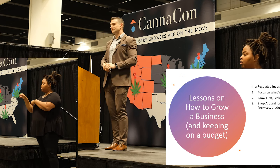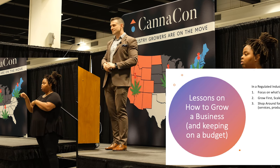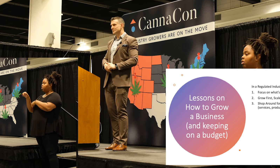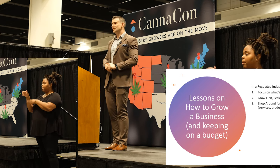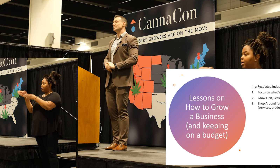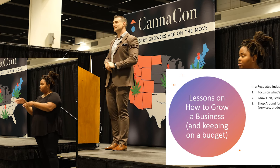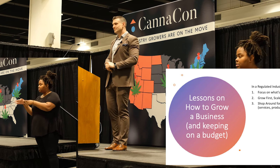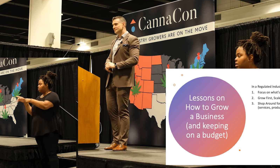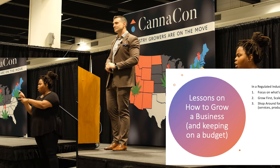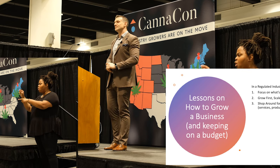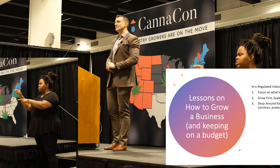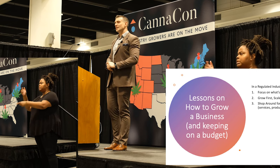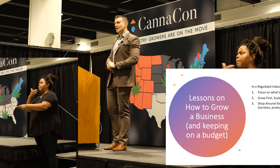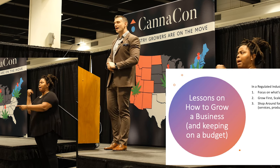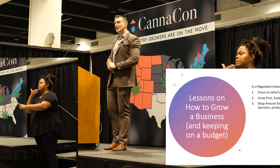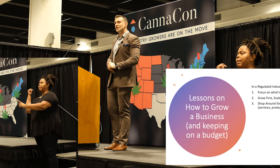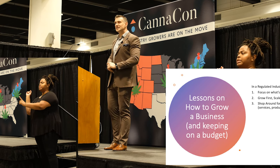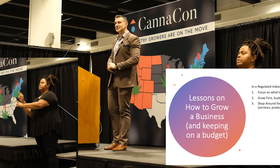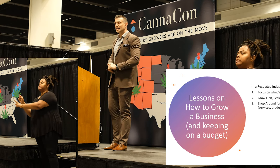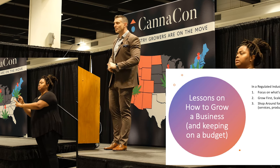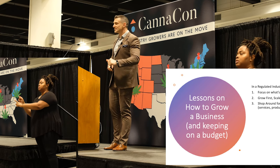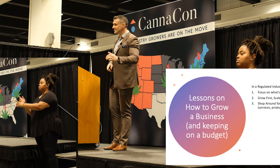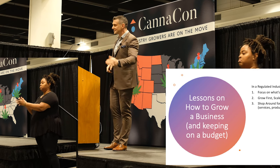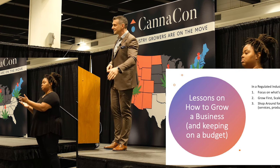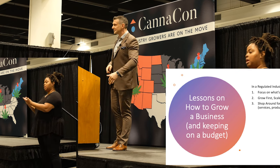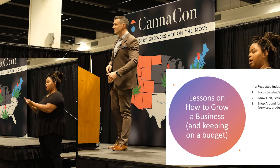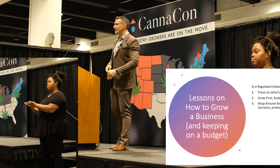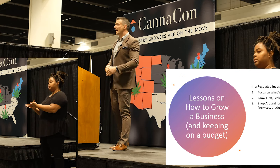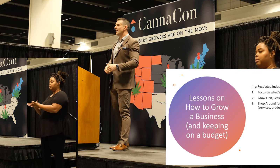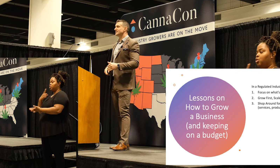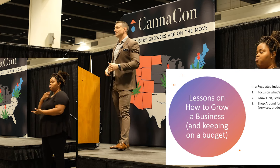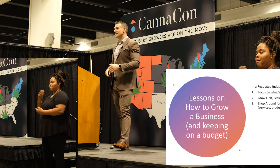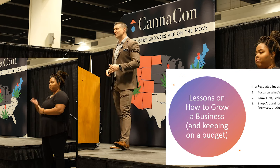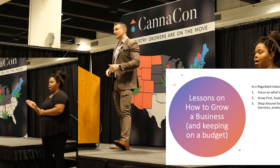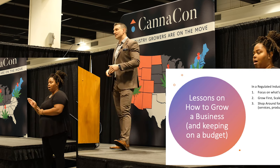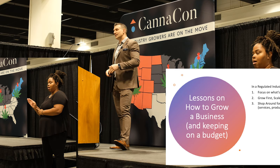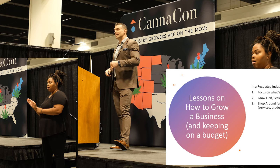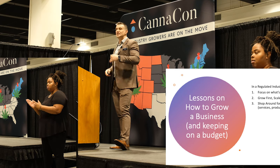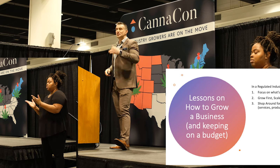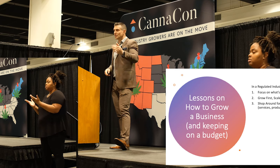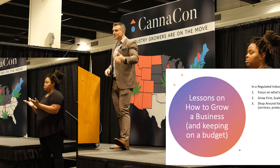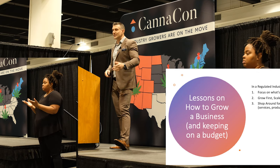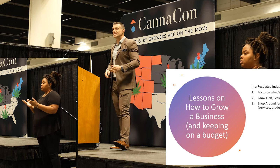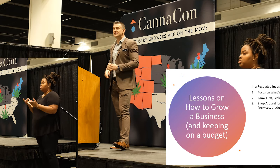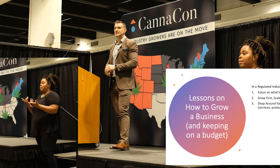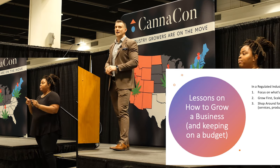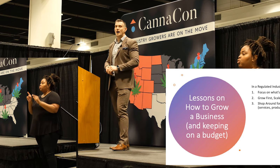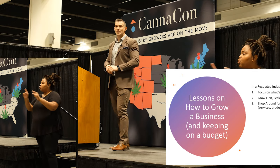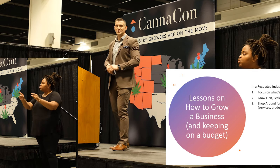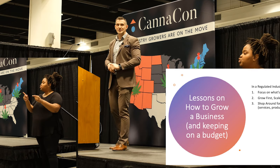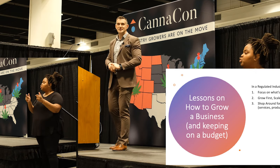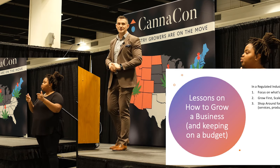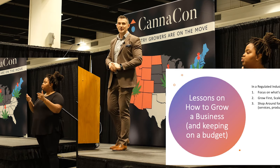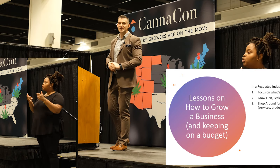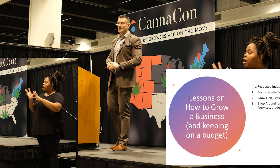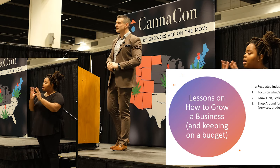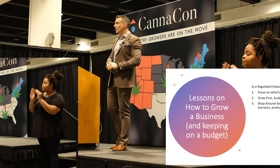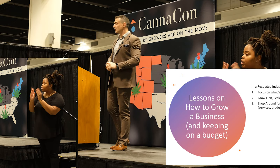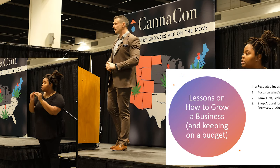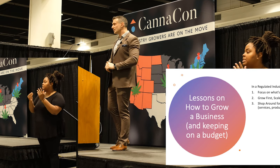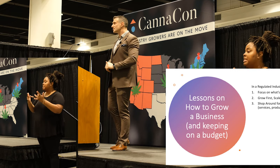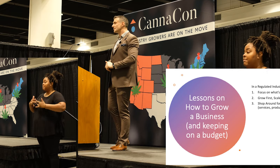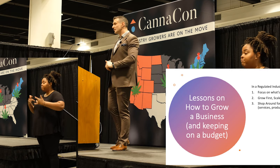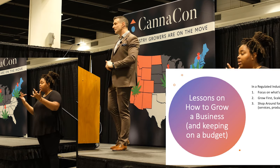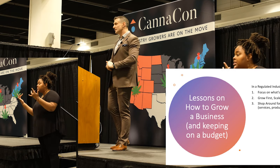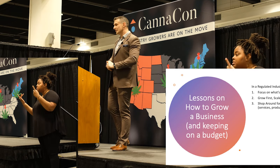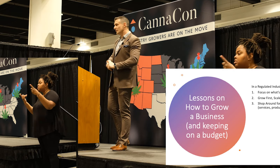flag. Could be. Things like presence at shows, events, opportunities that they've